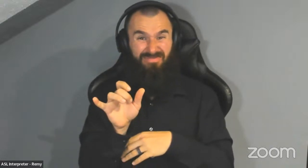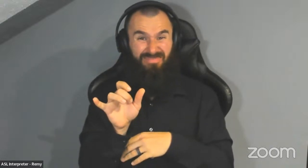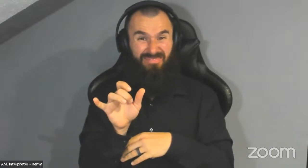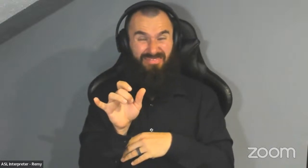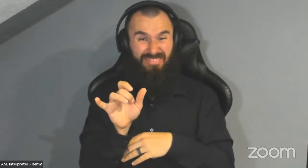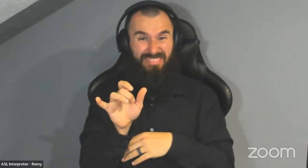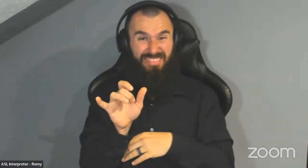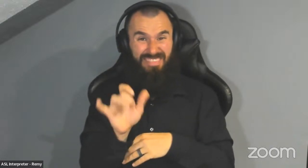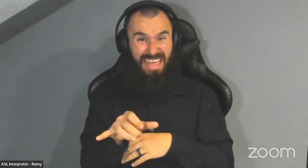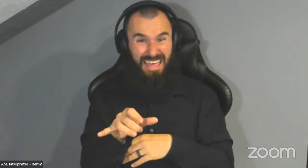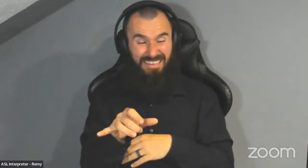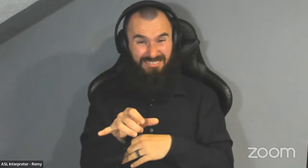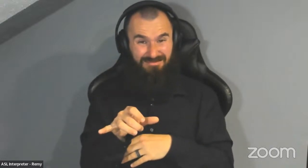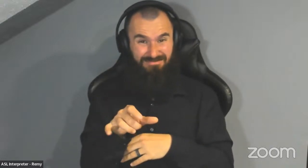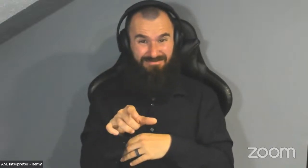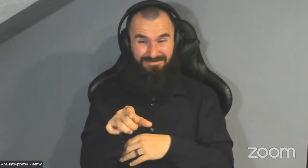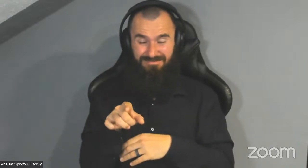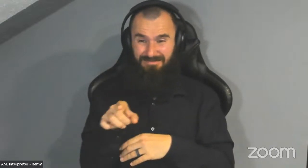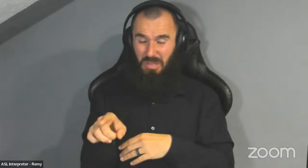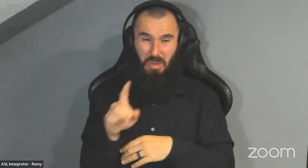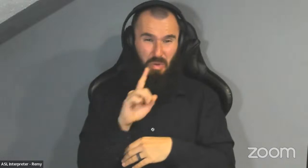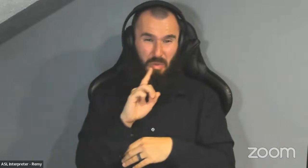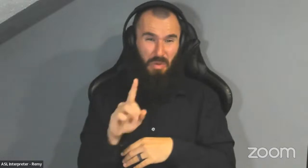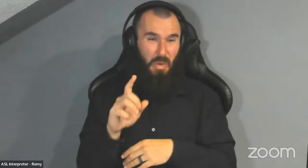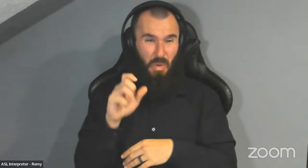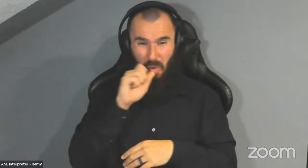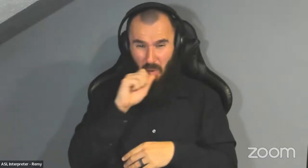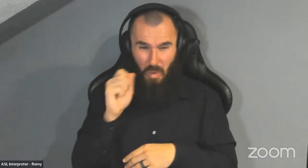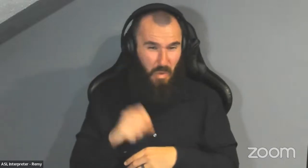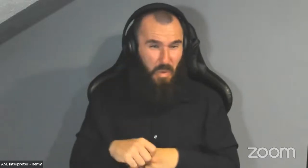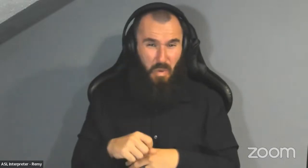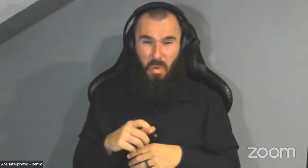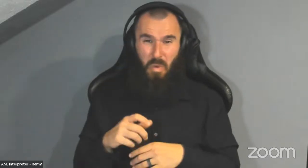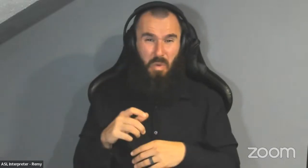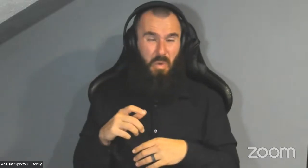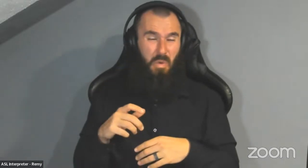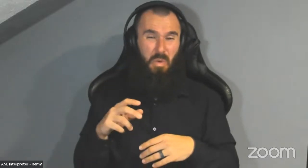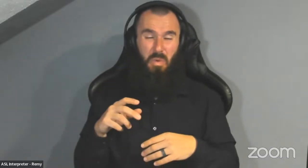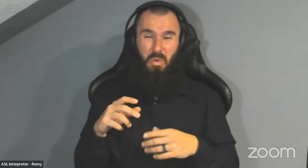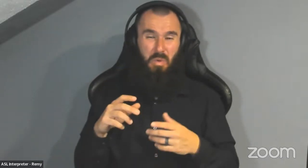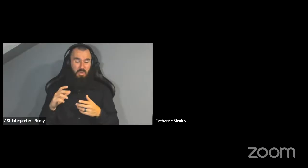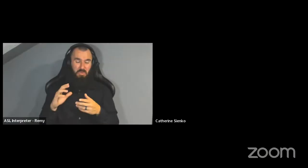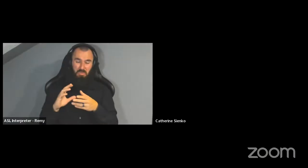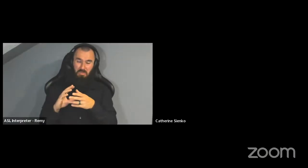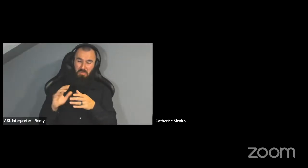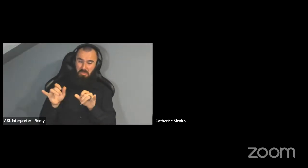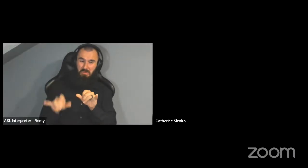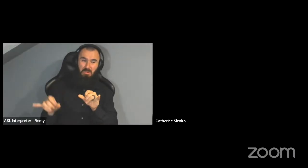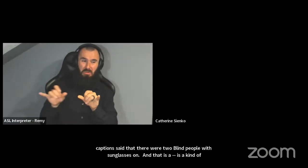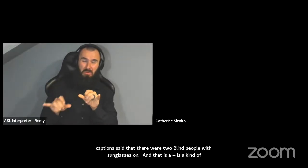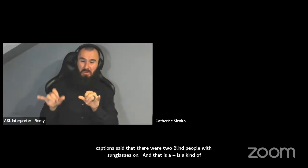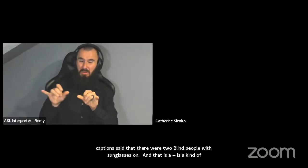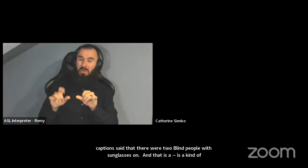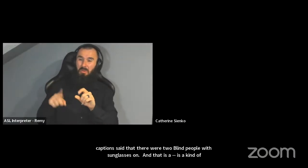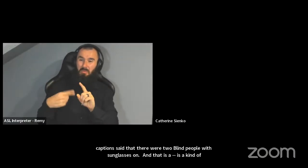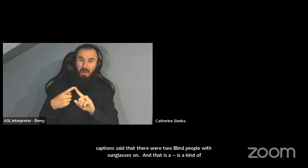kind of outdated stereotype of what blind people are. I'd rather see a more positive